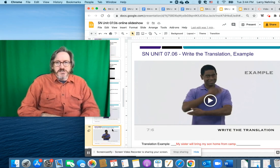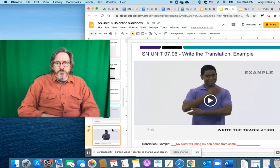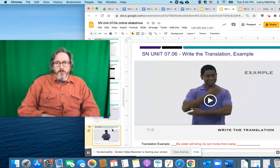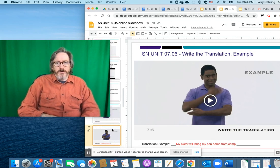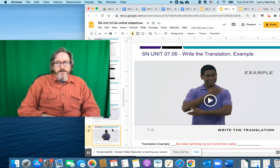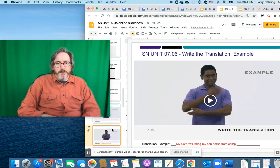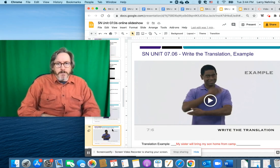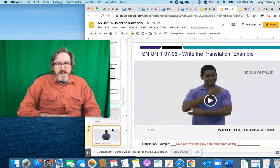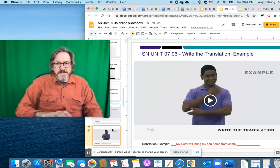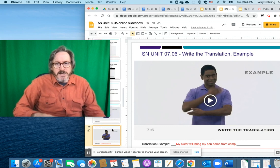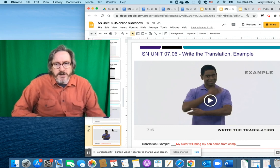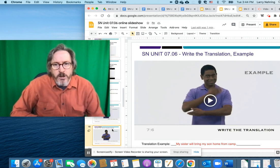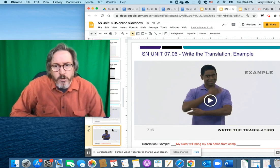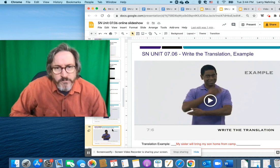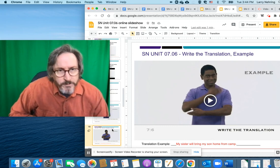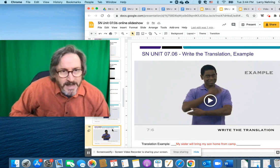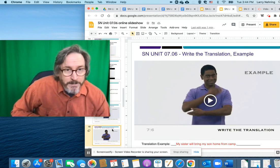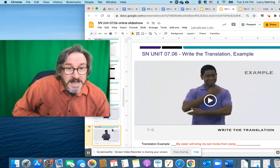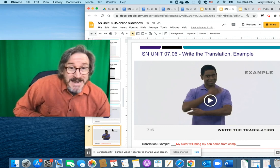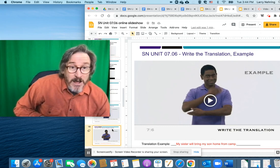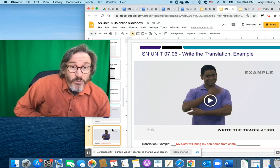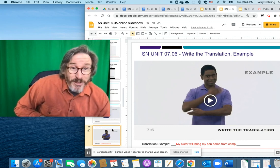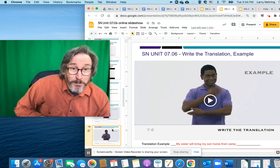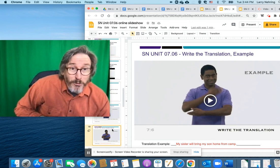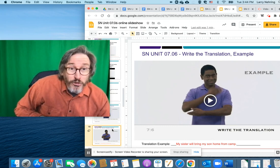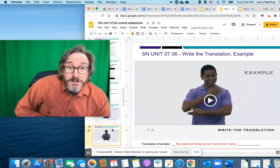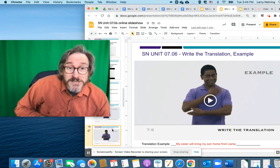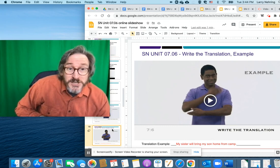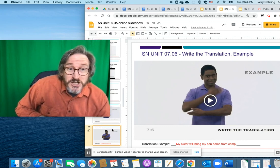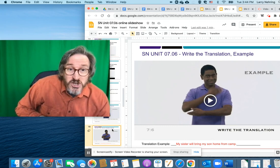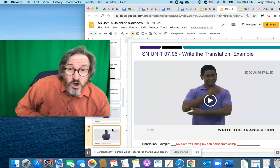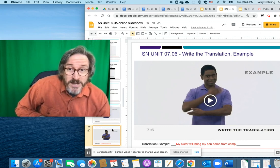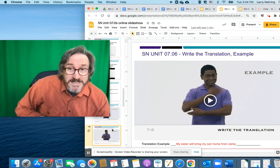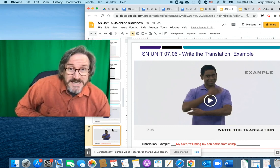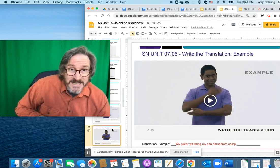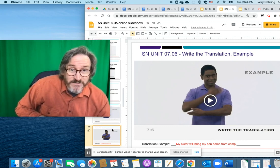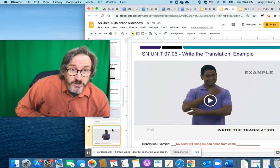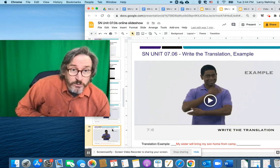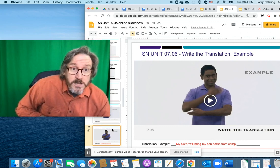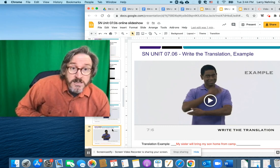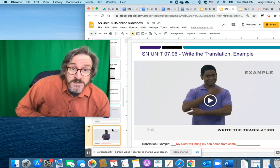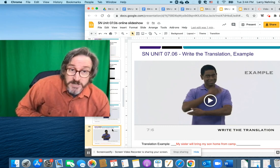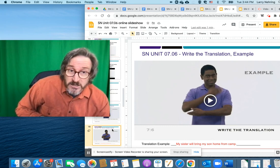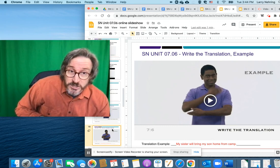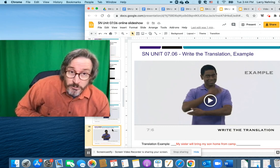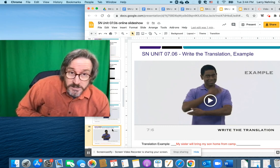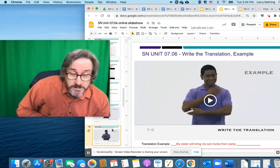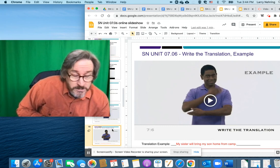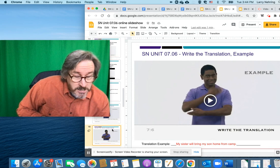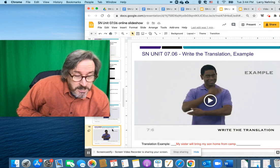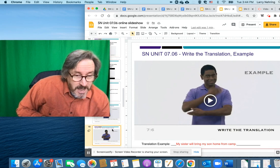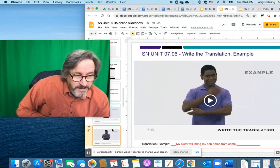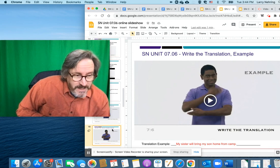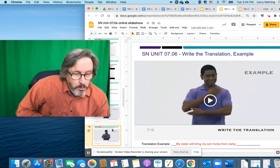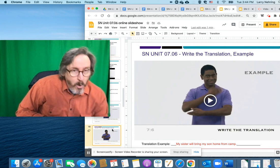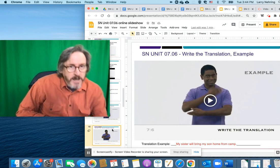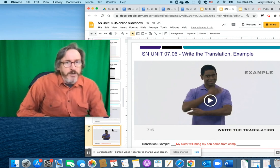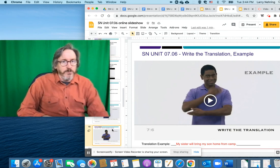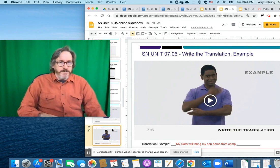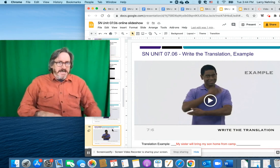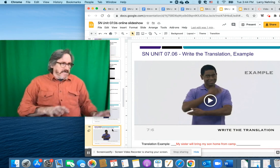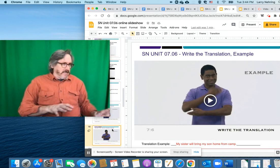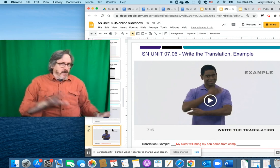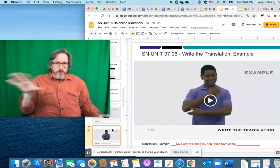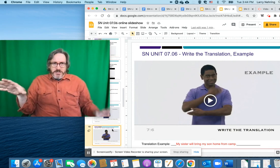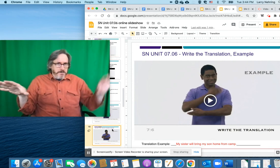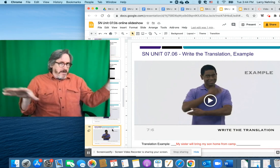my sister will bring my son home from camp. Now, they're purposely going to give you some challenging ones. And they want you